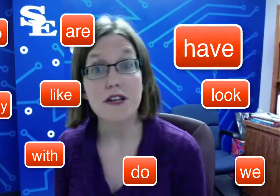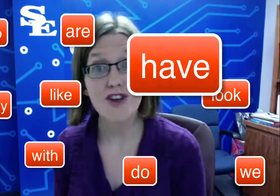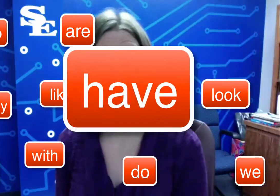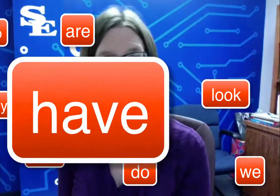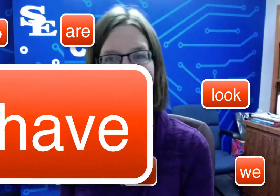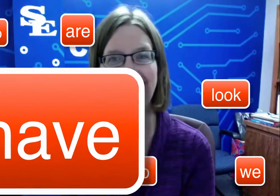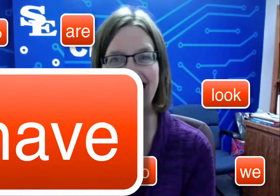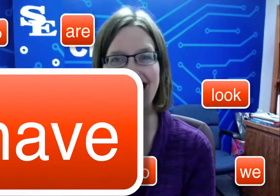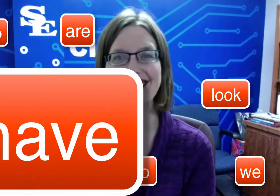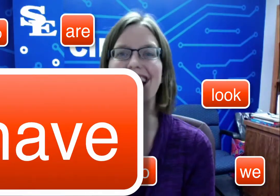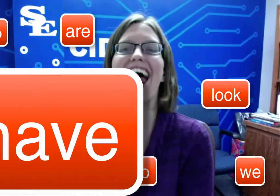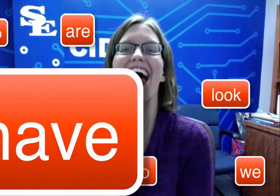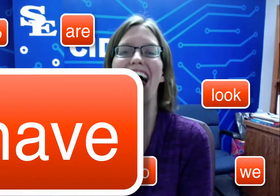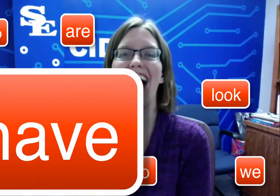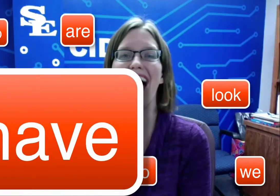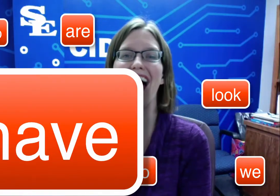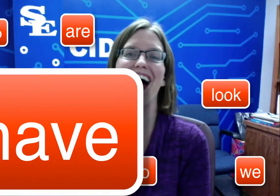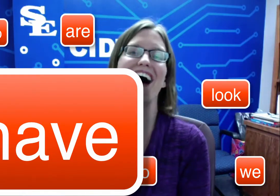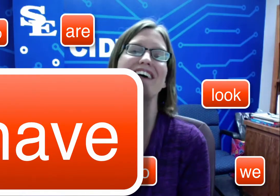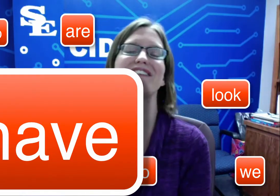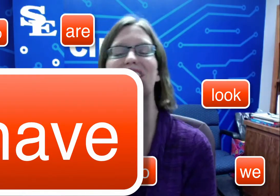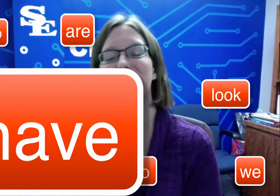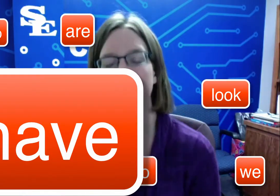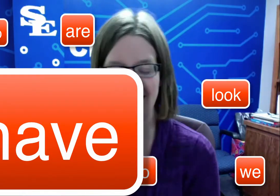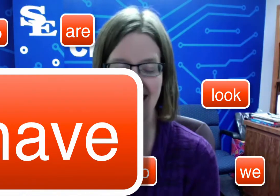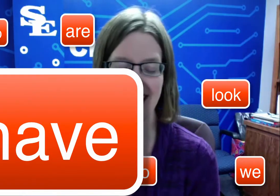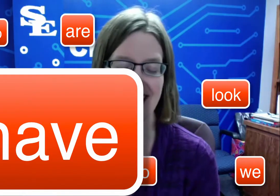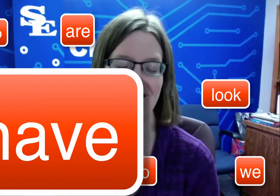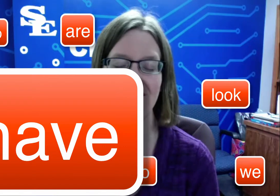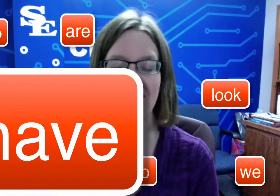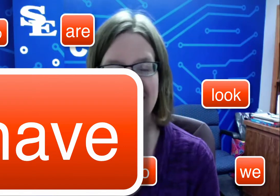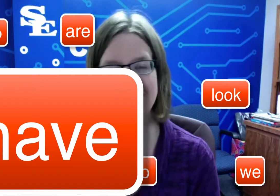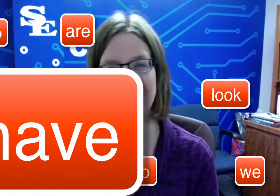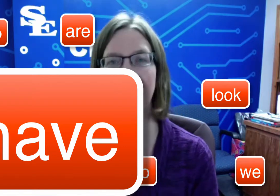You got it! Have! Okay, great job.